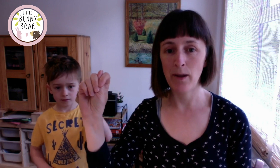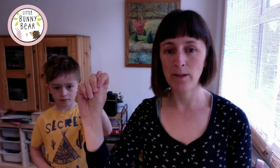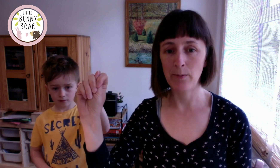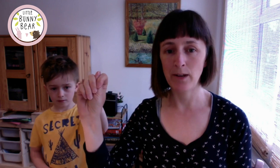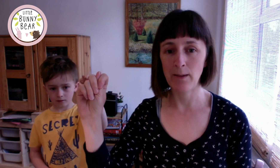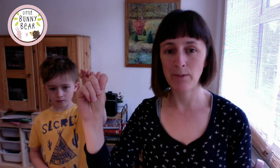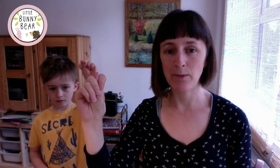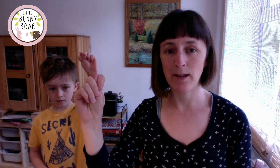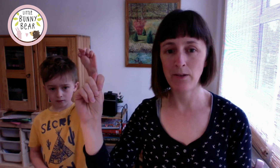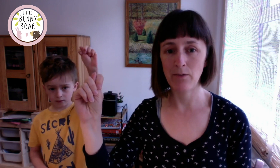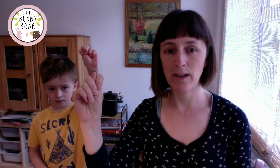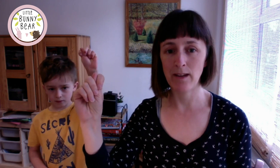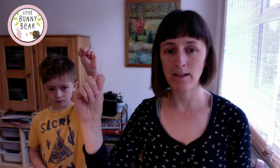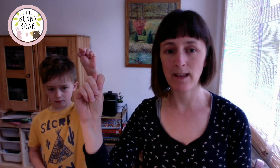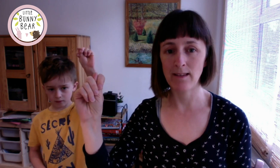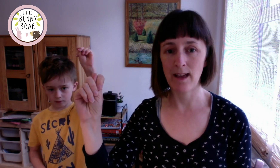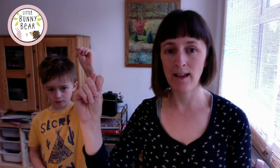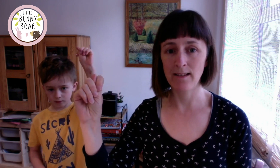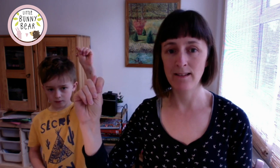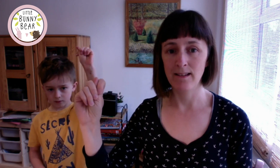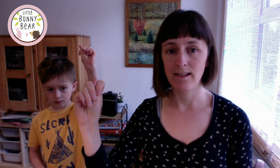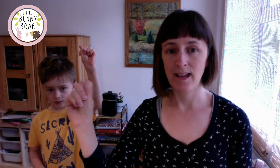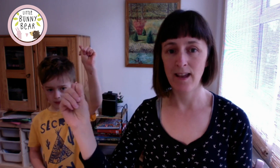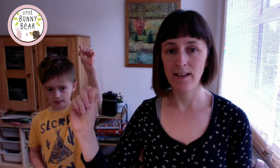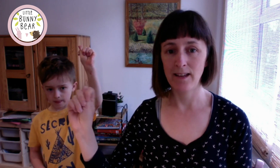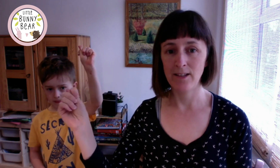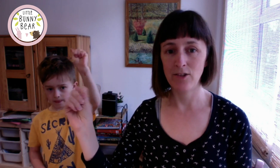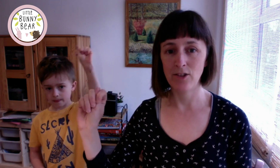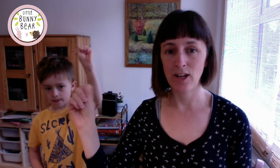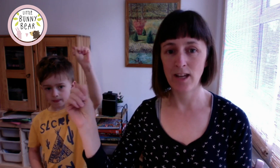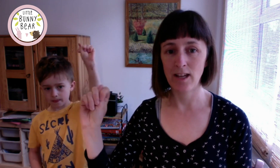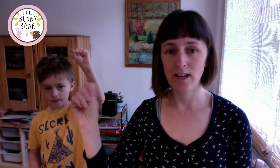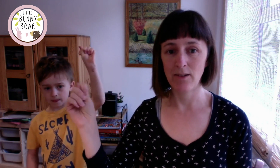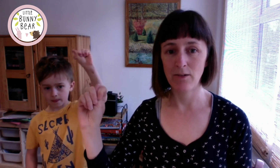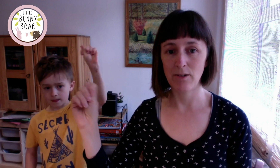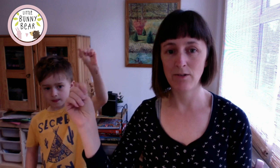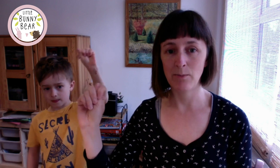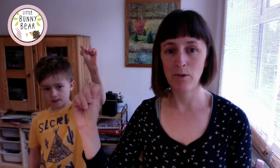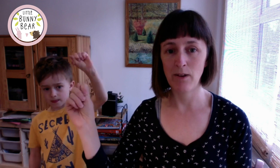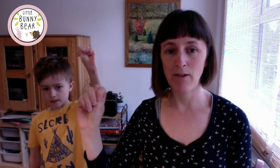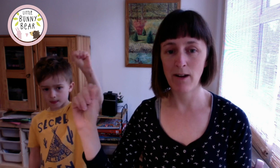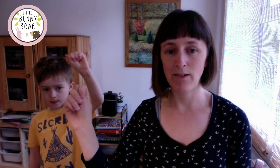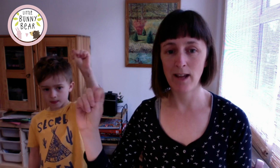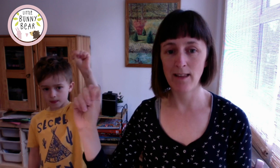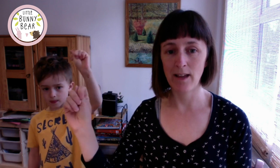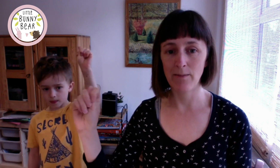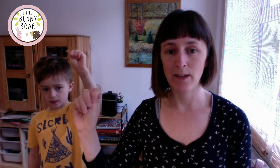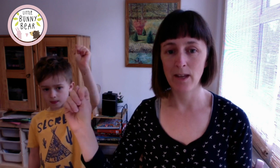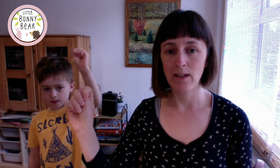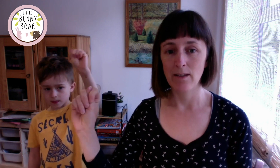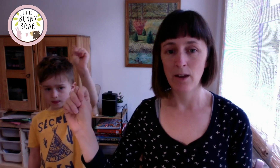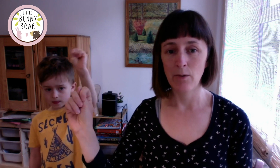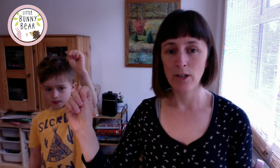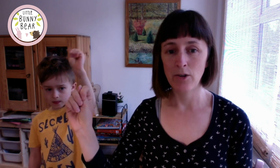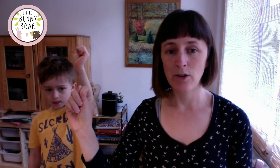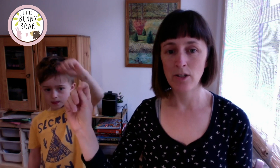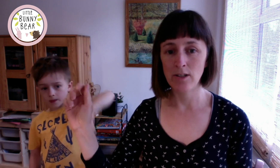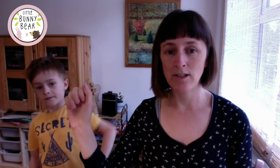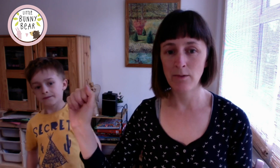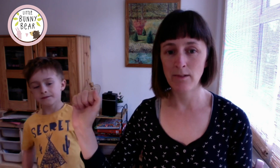you put it in between your fingers like that, yeah, and then you just shake it, or you just move it around like that. So you could just do